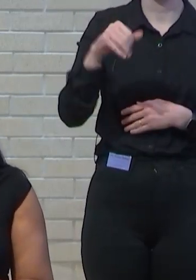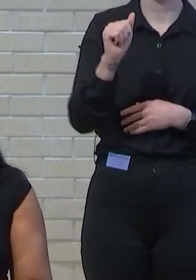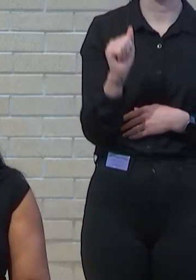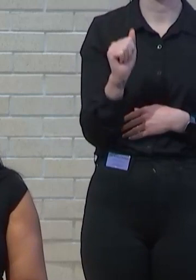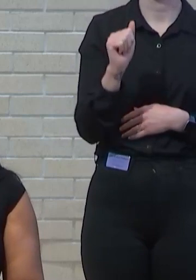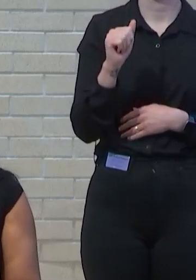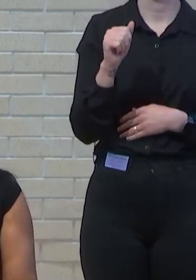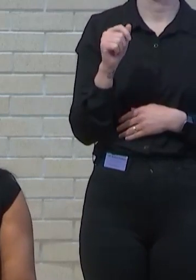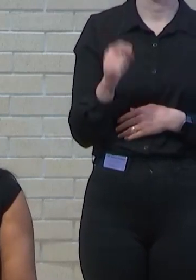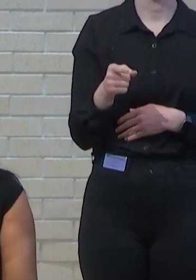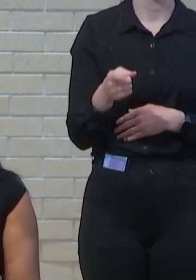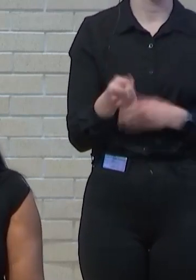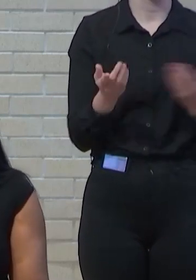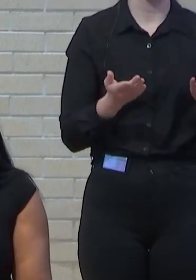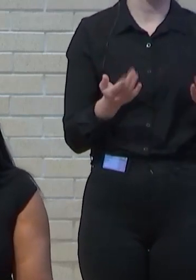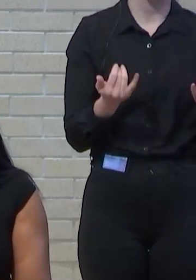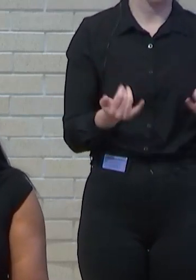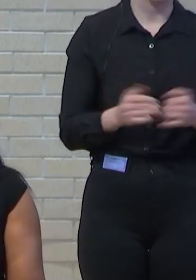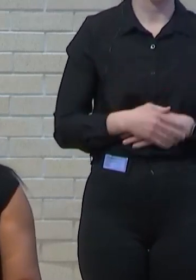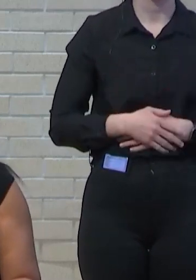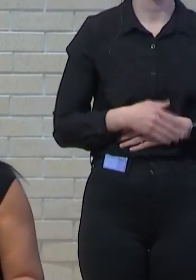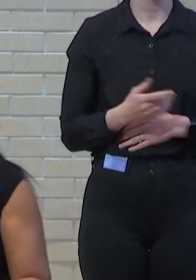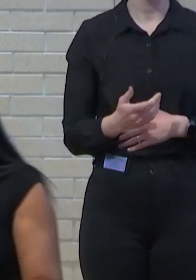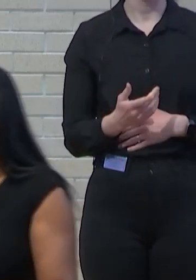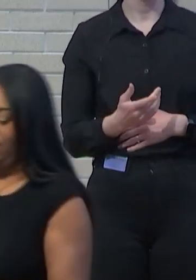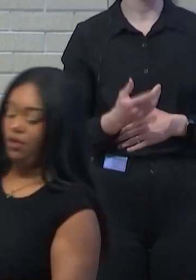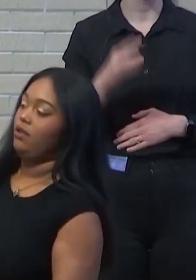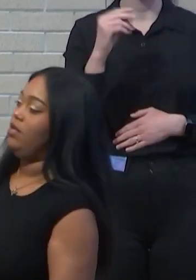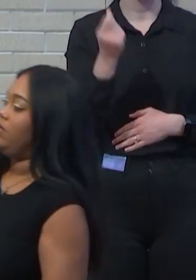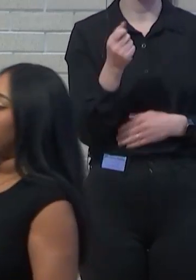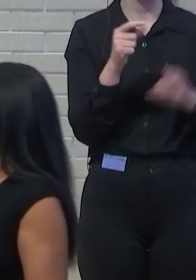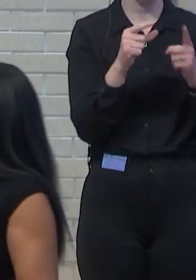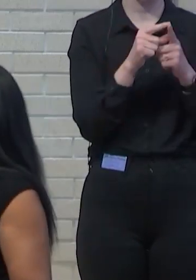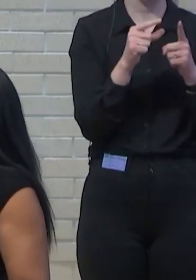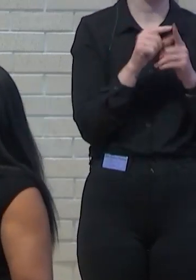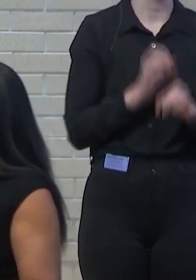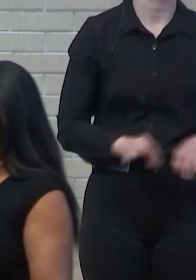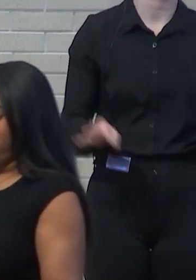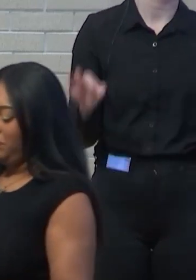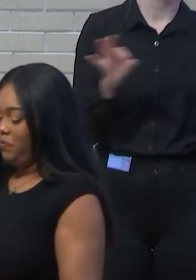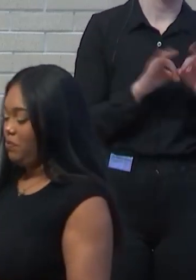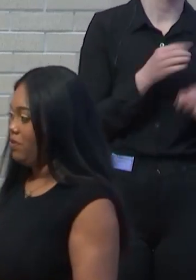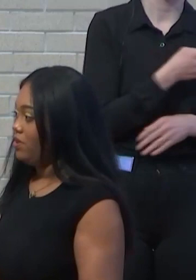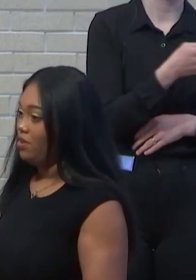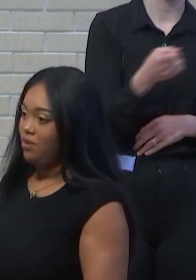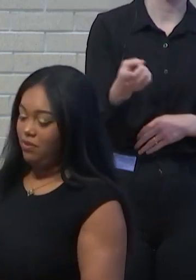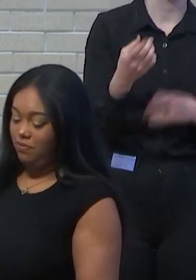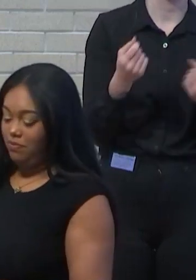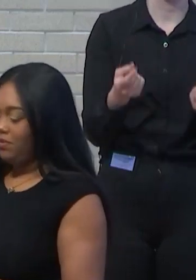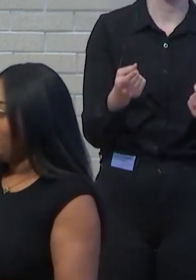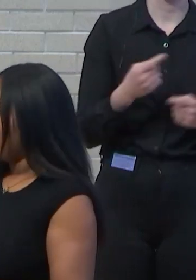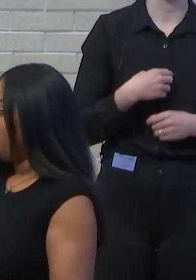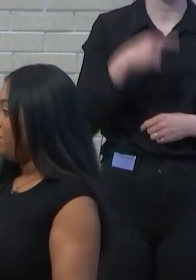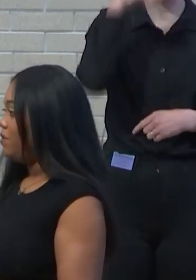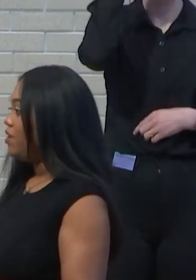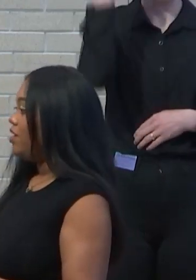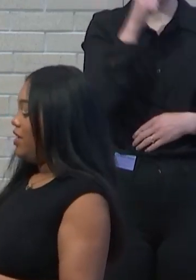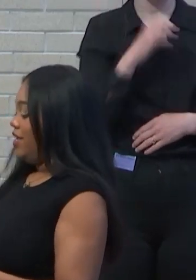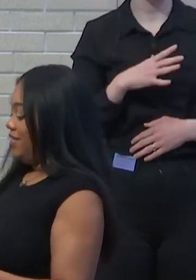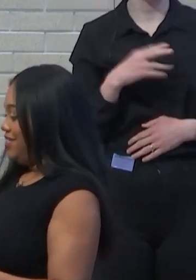today. However, we wanted to leave you with just a few of her words from this book, especially Black woman, we see you.